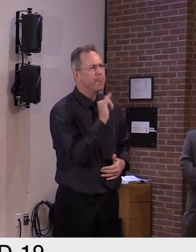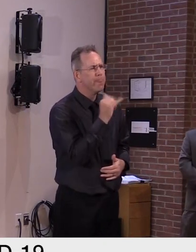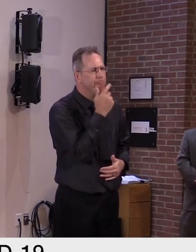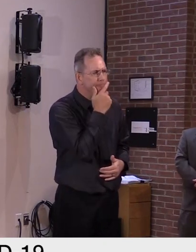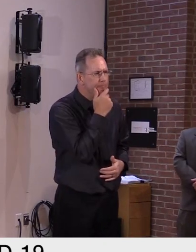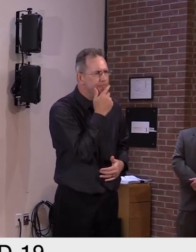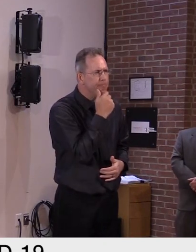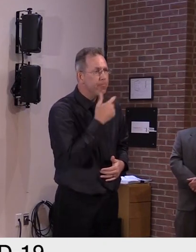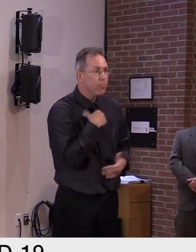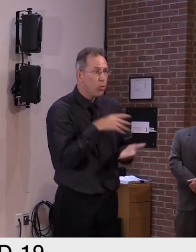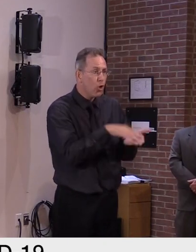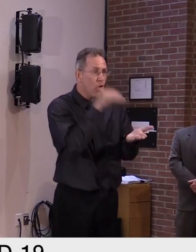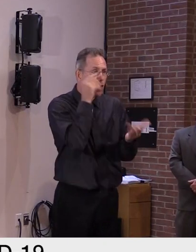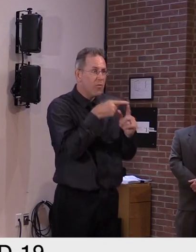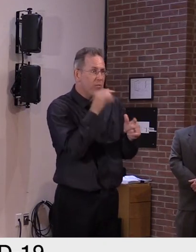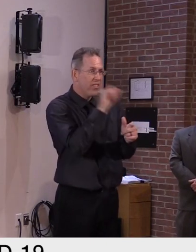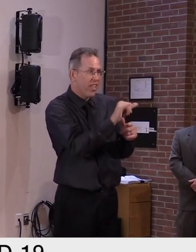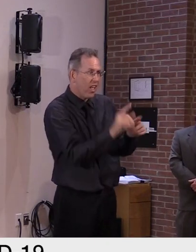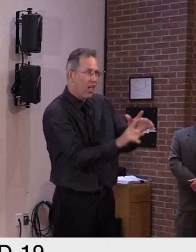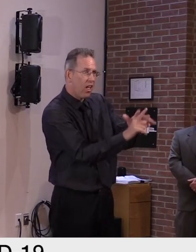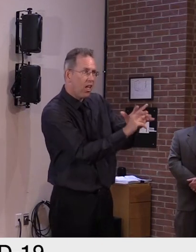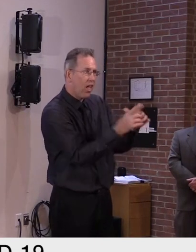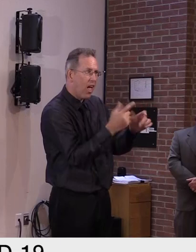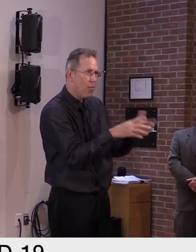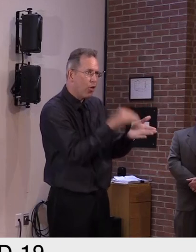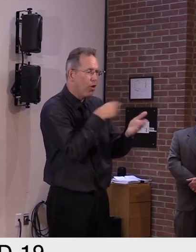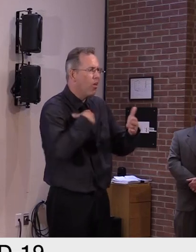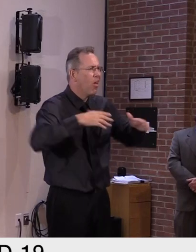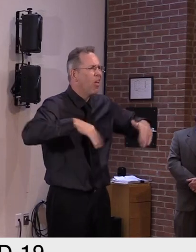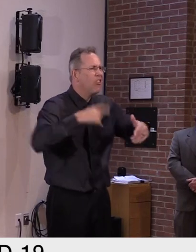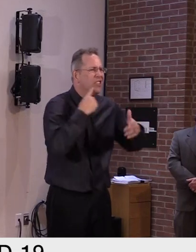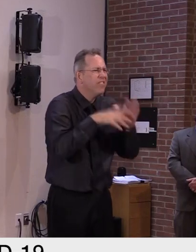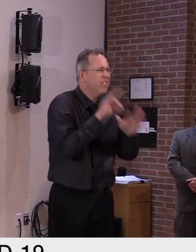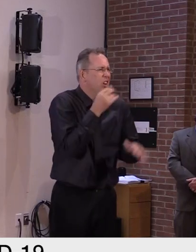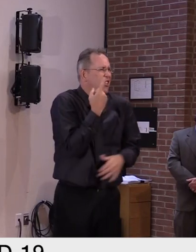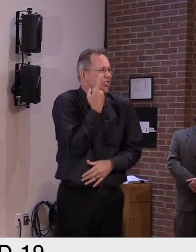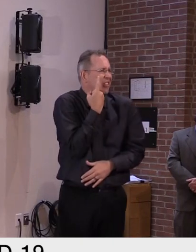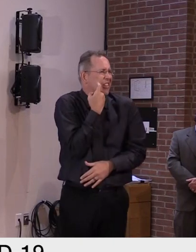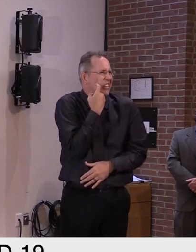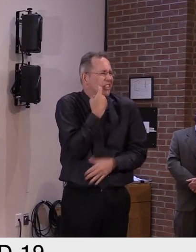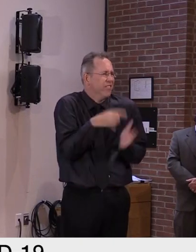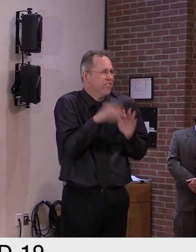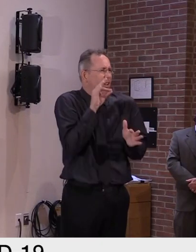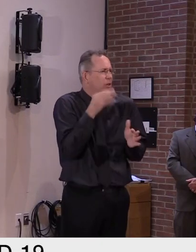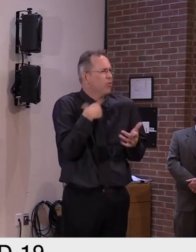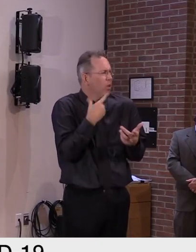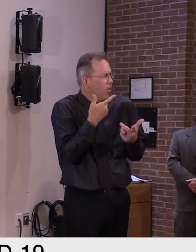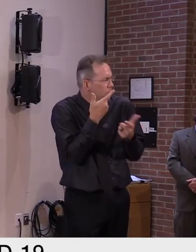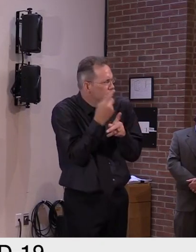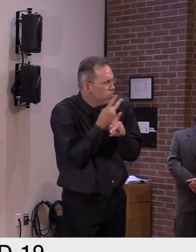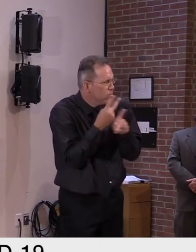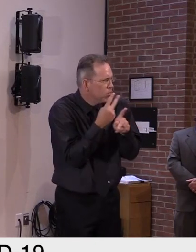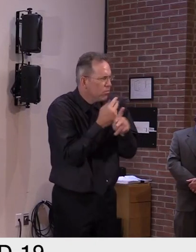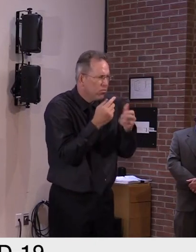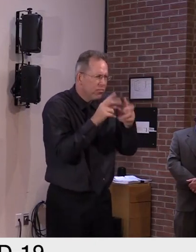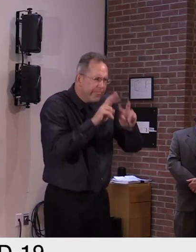last week, and we're going to have to sit down and take a hard look. But